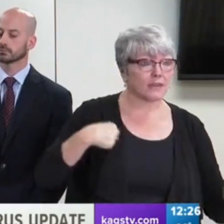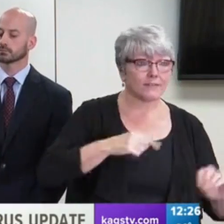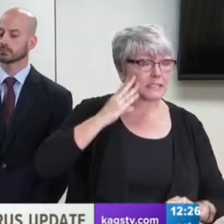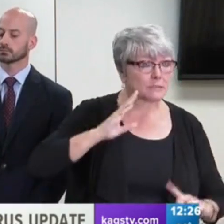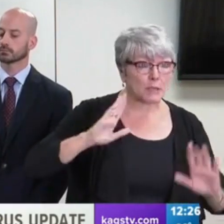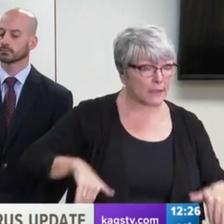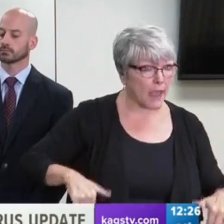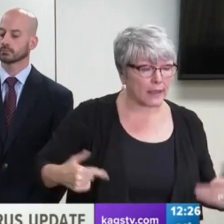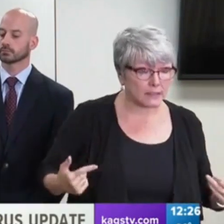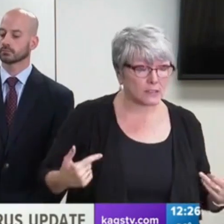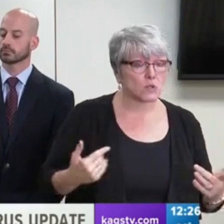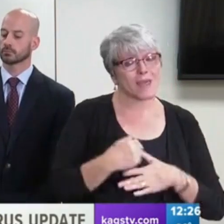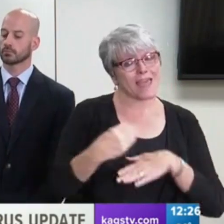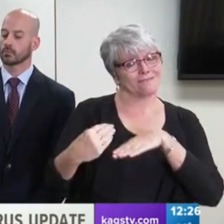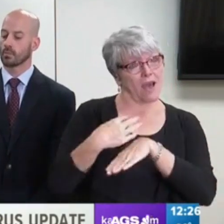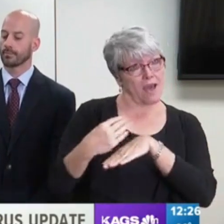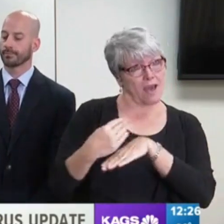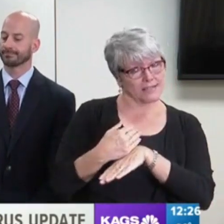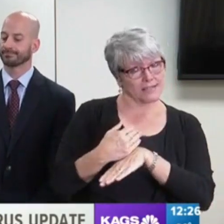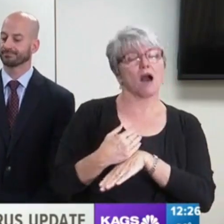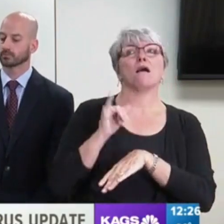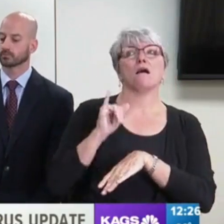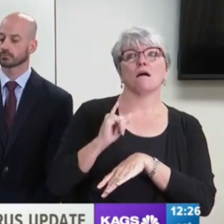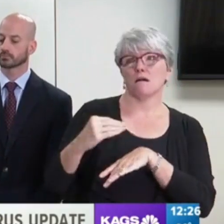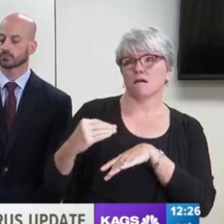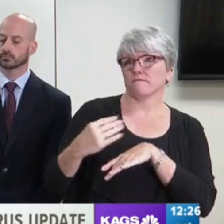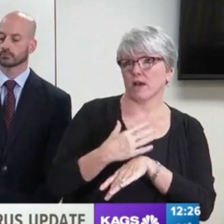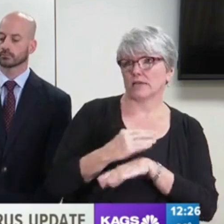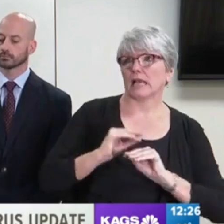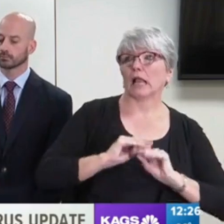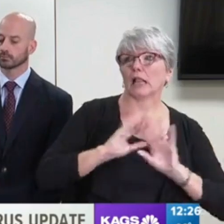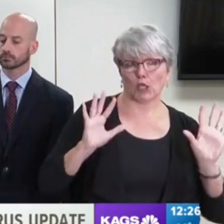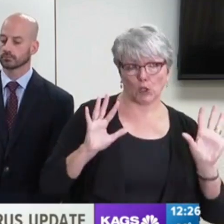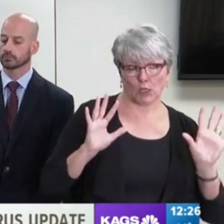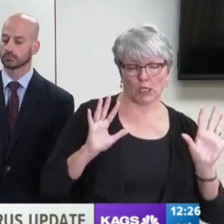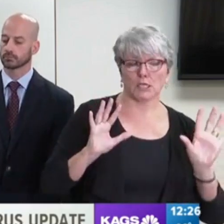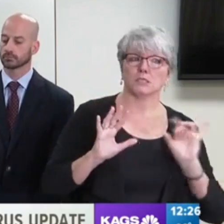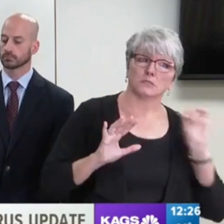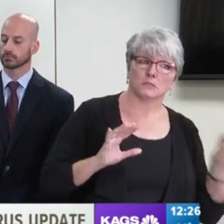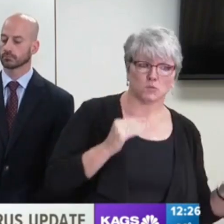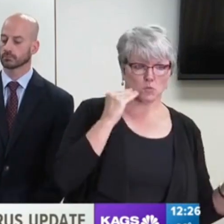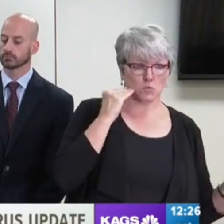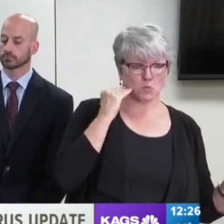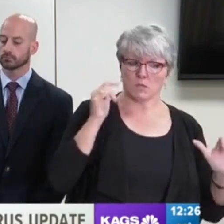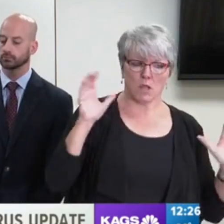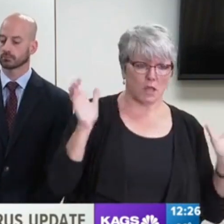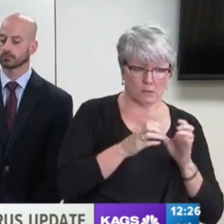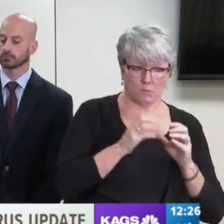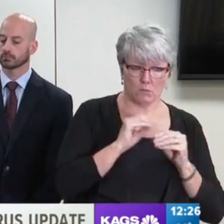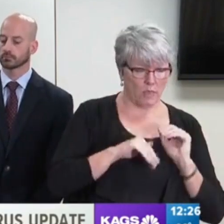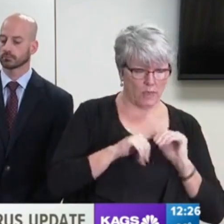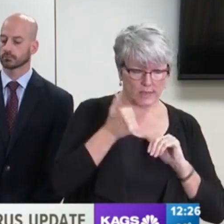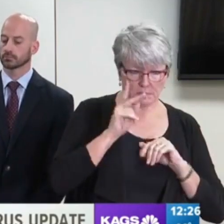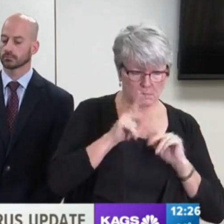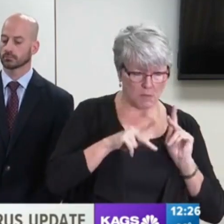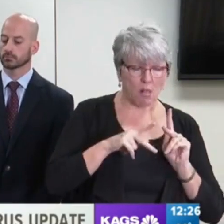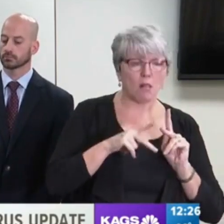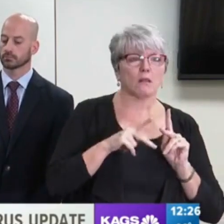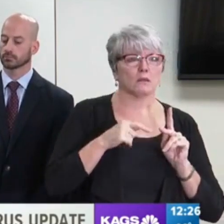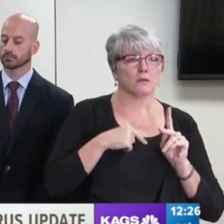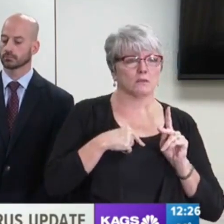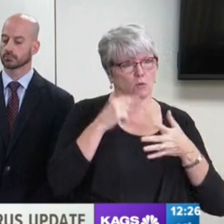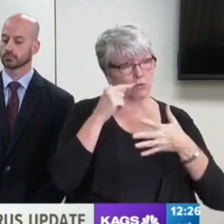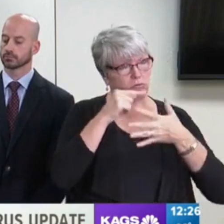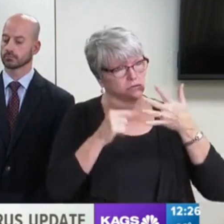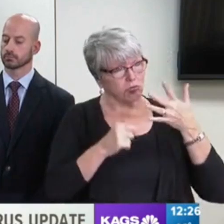through this before. Let's use the advice that you're being given very clearly from your health experts. And I won't go through